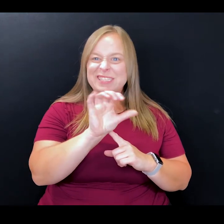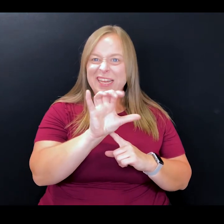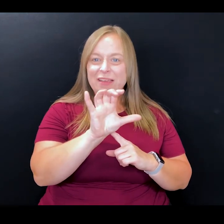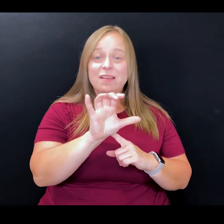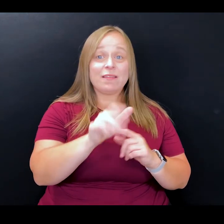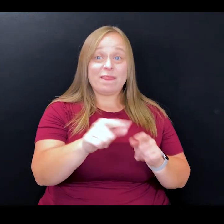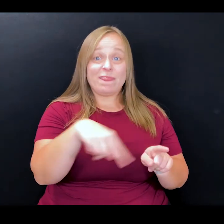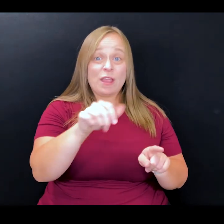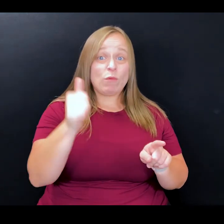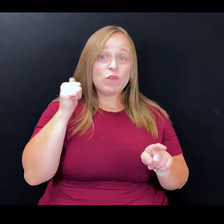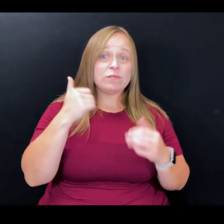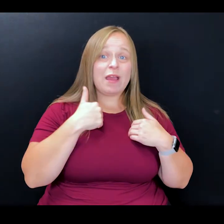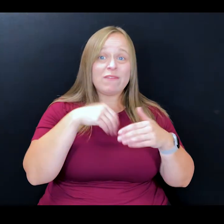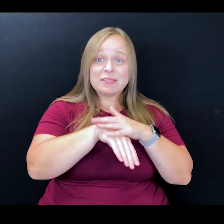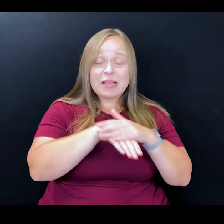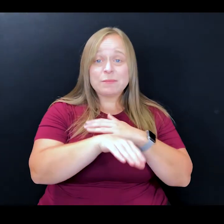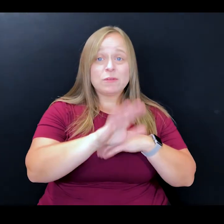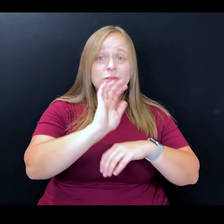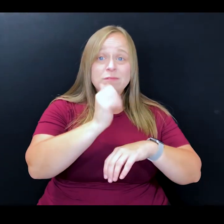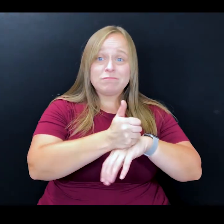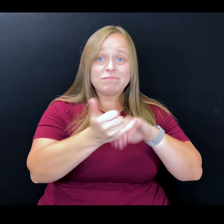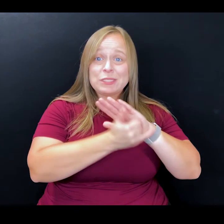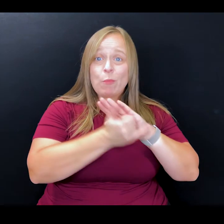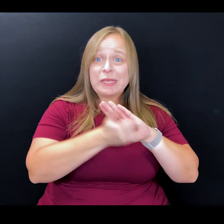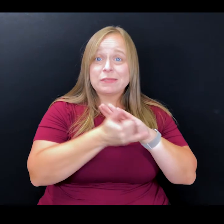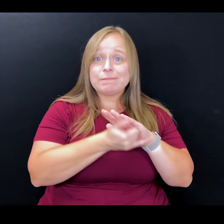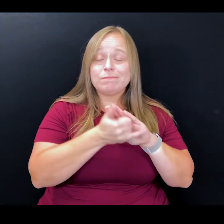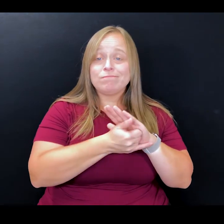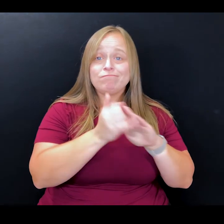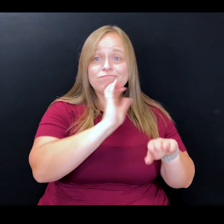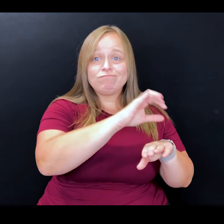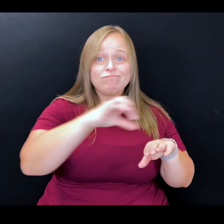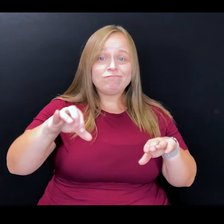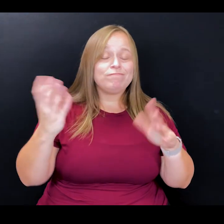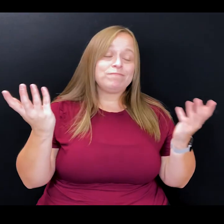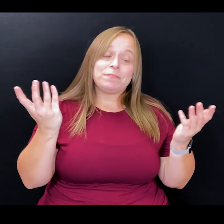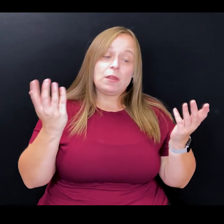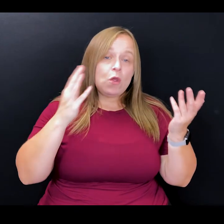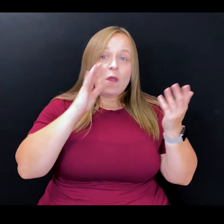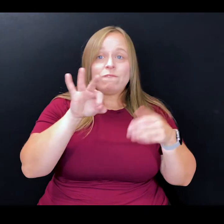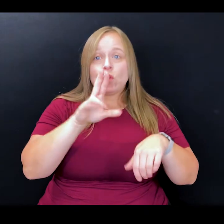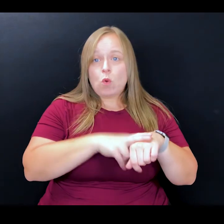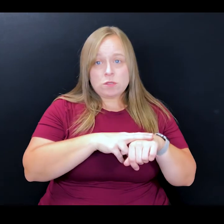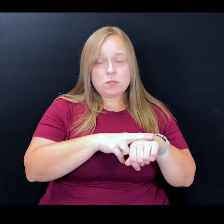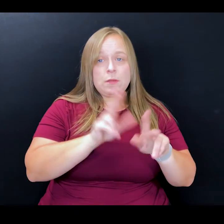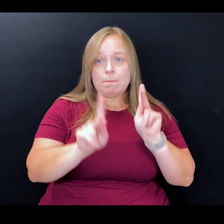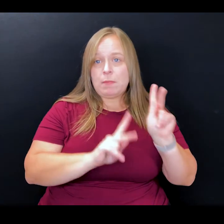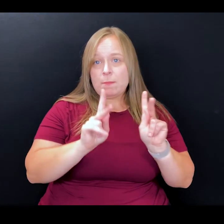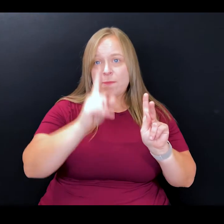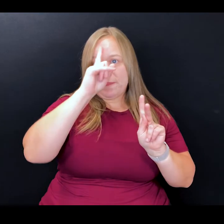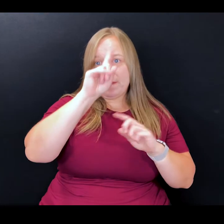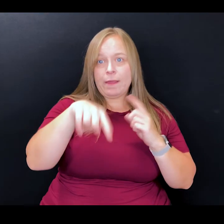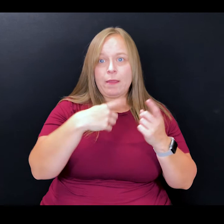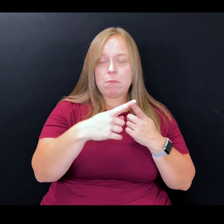they refuse to have accessible subway stations. And, of course,